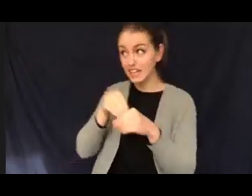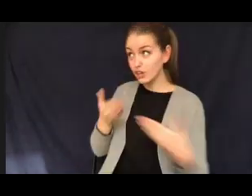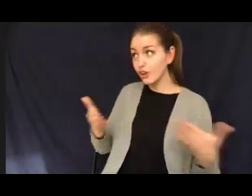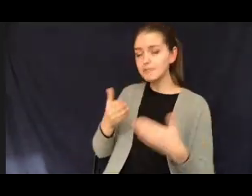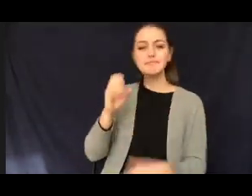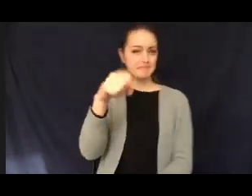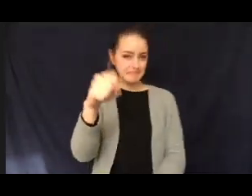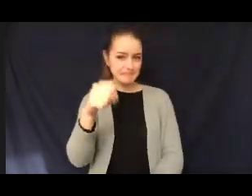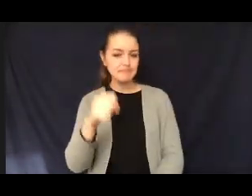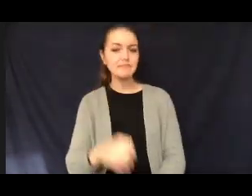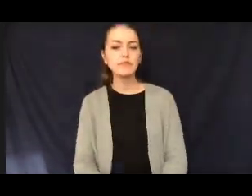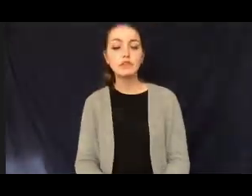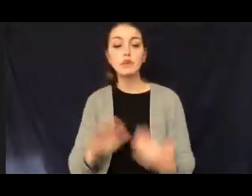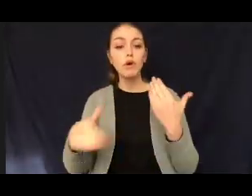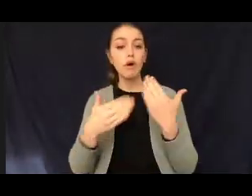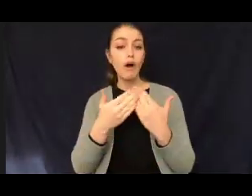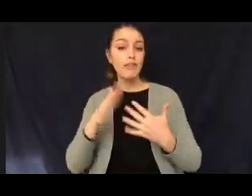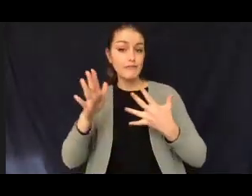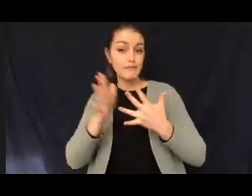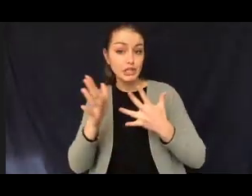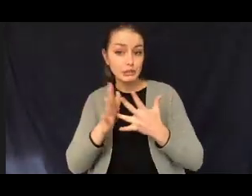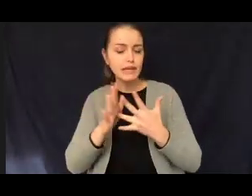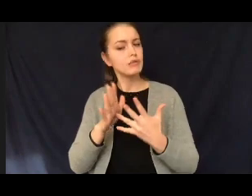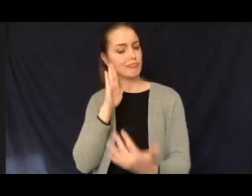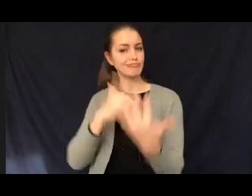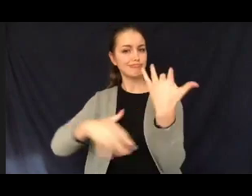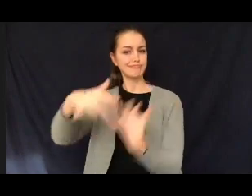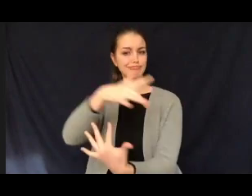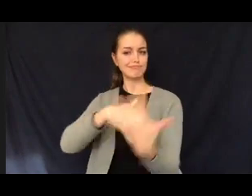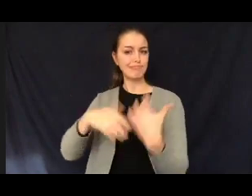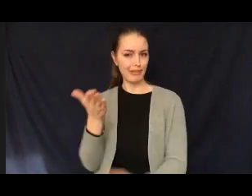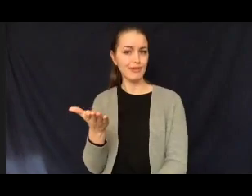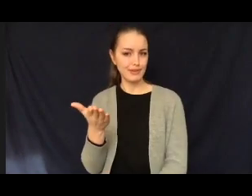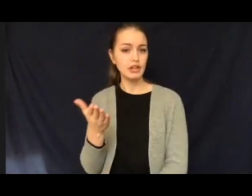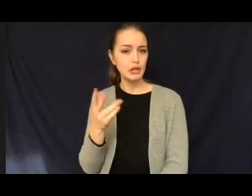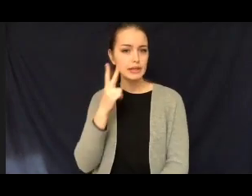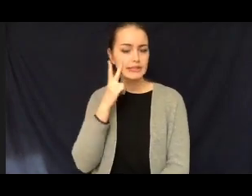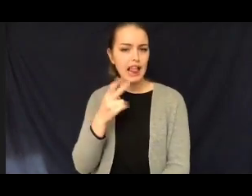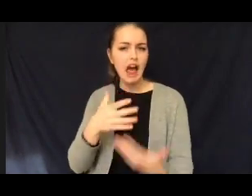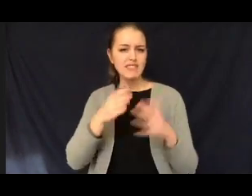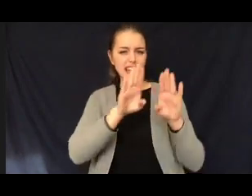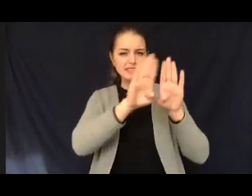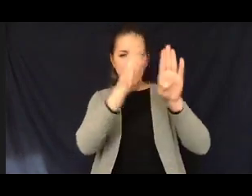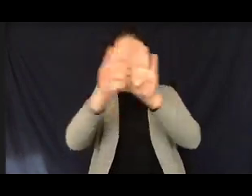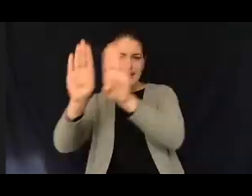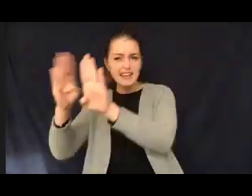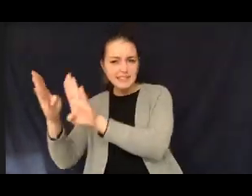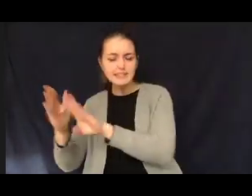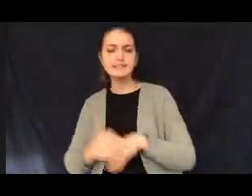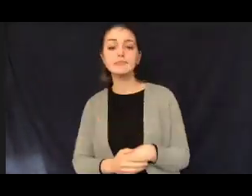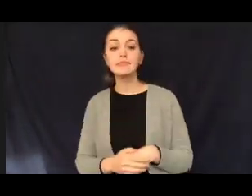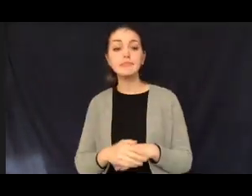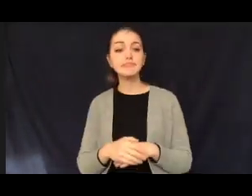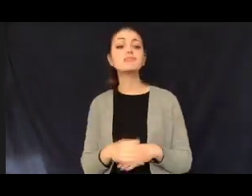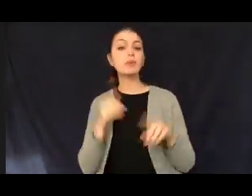all of our freshmen will spend a lot of time in there. And you can see there's lockable cabinets and things. Yeah. And so the idea was